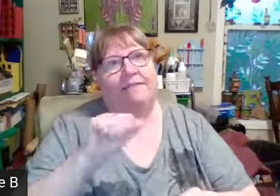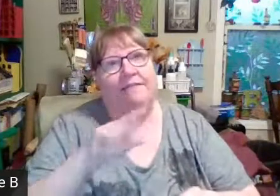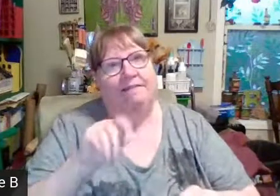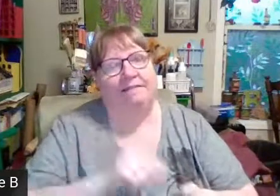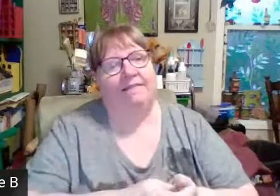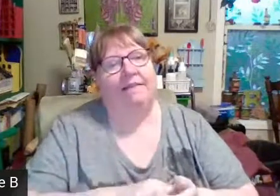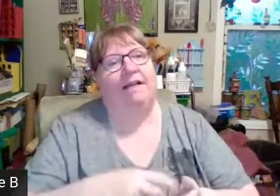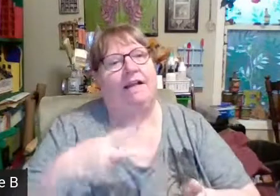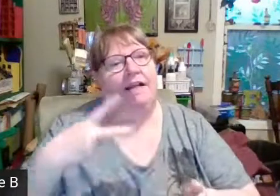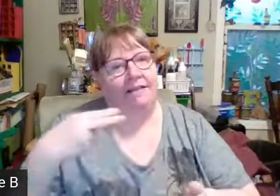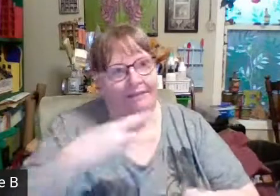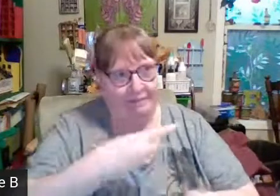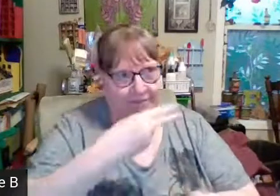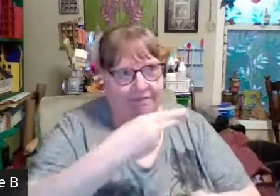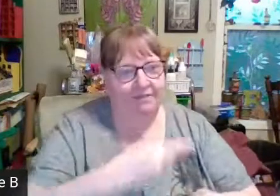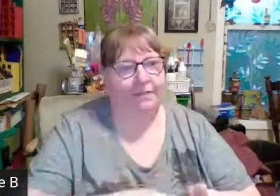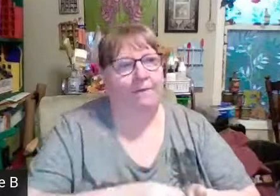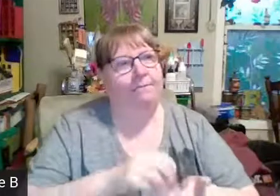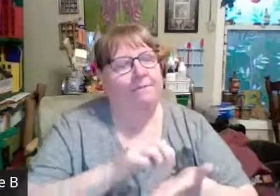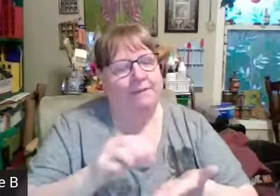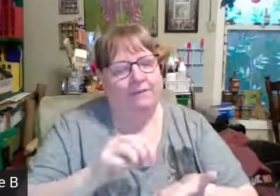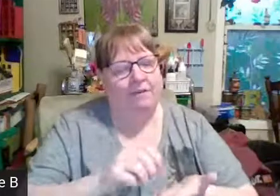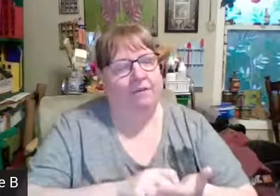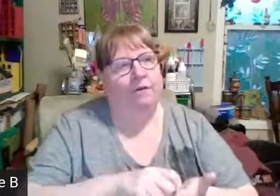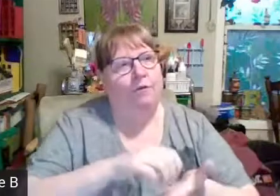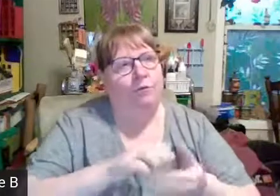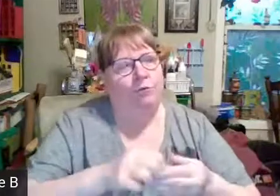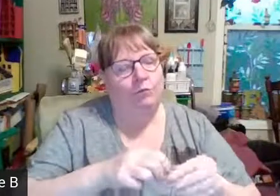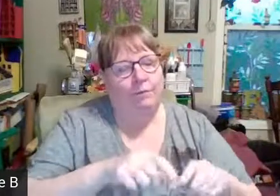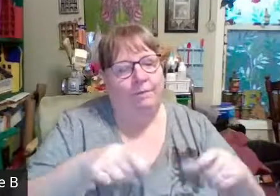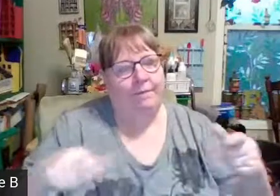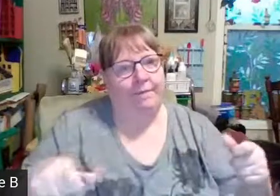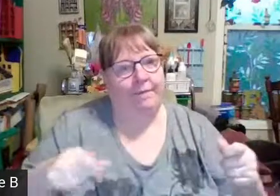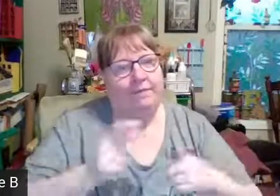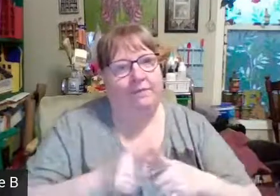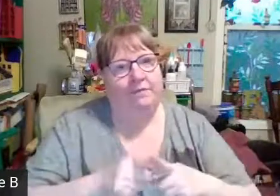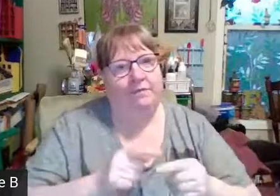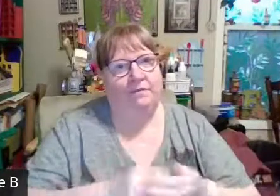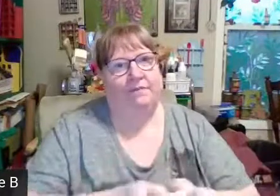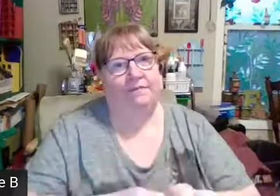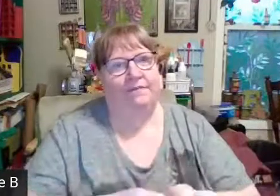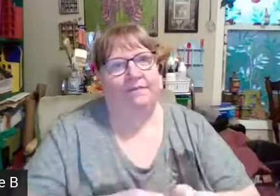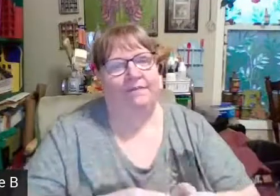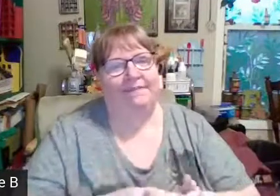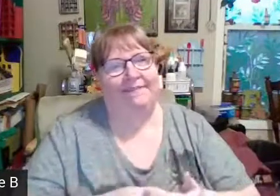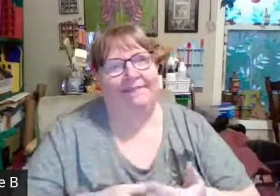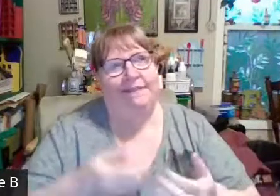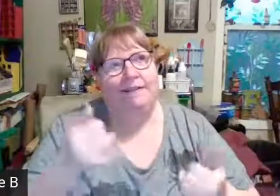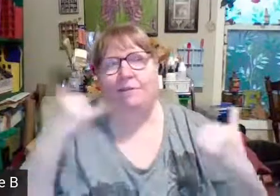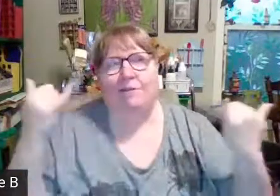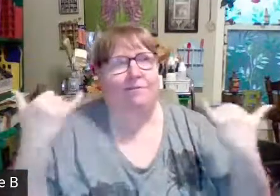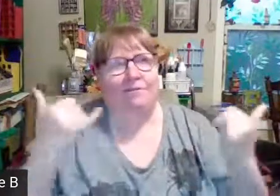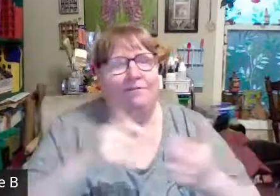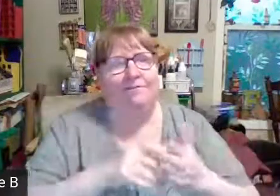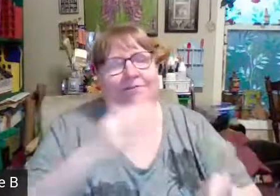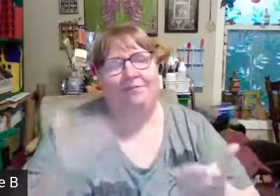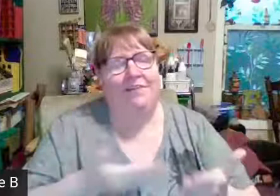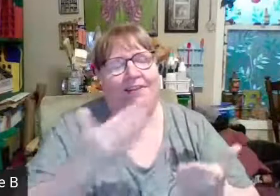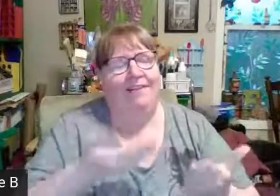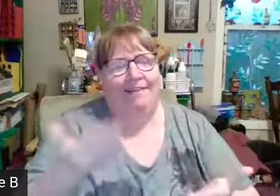pencils, rulers, you know, like if you were going to school for the first time, all that fun stuff, you get stuff in the bag. That's basics.